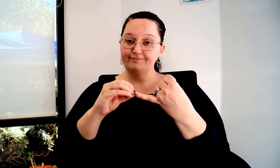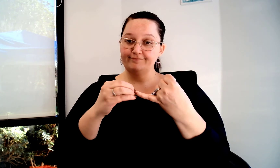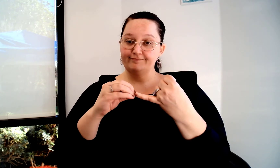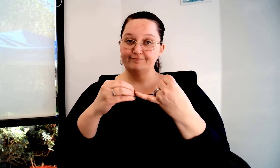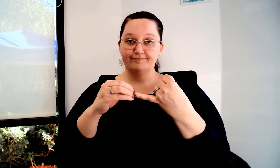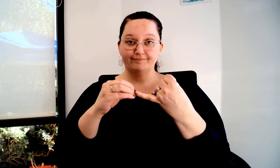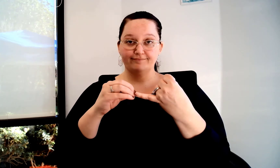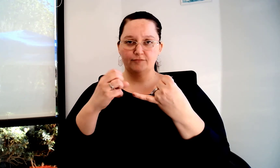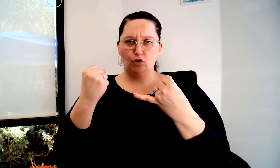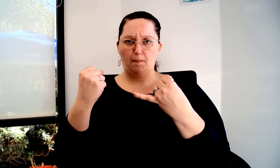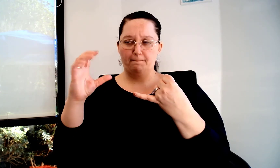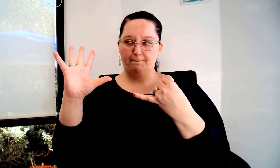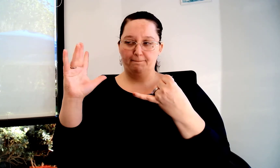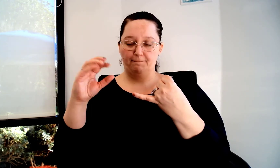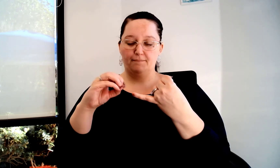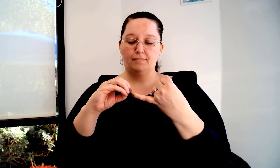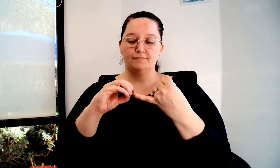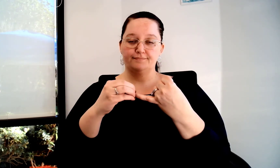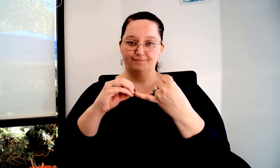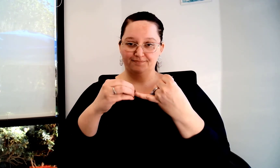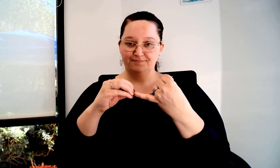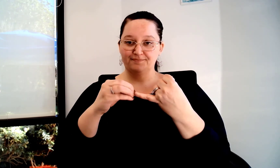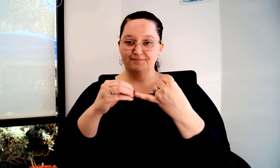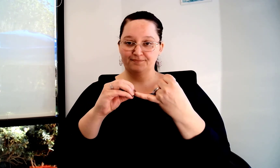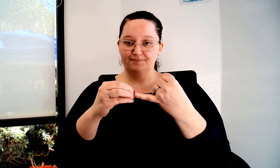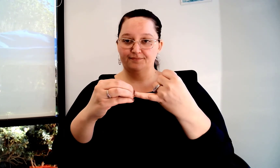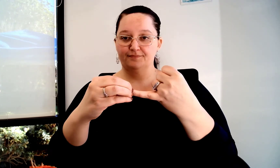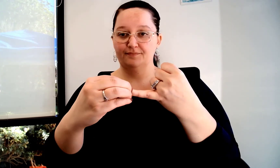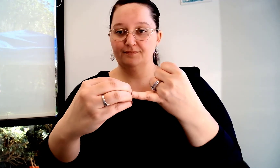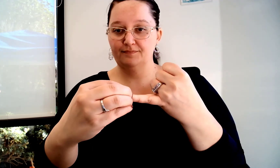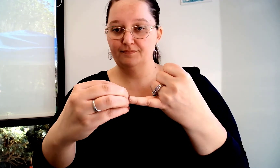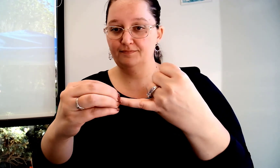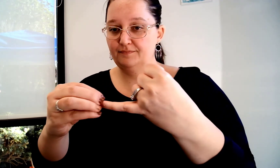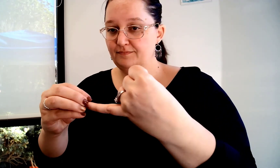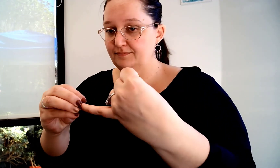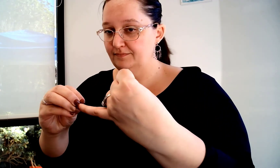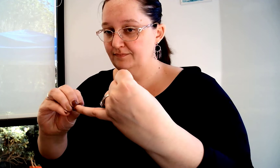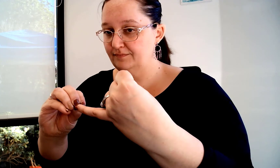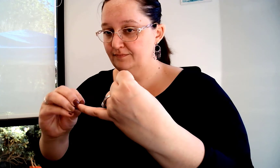Non-dominant pinky, dominant O, twist, twist at the pinky.